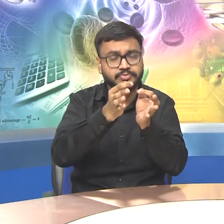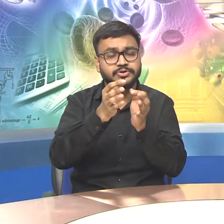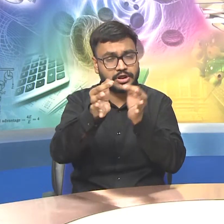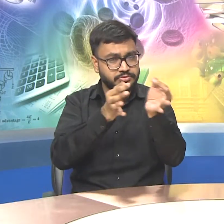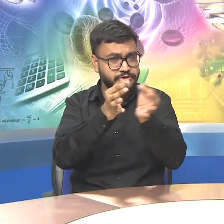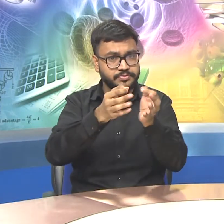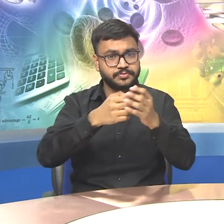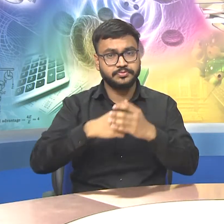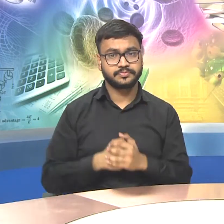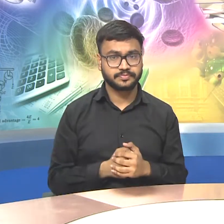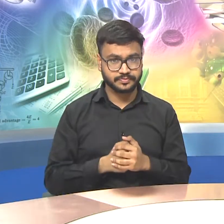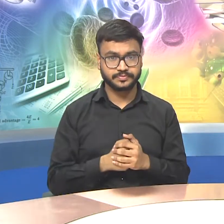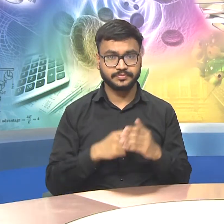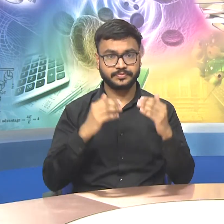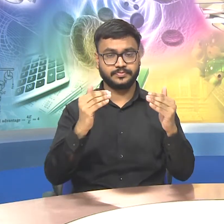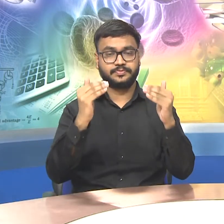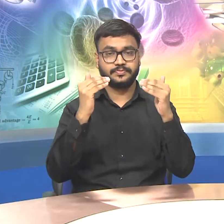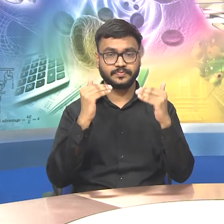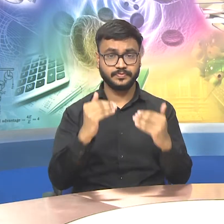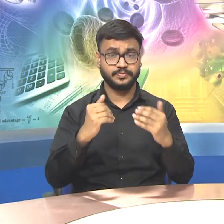structures within ISL signs.